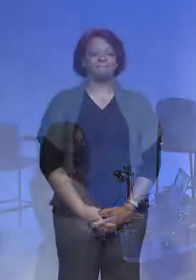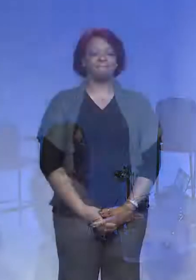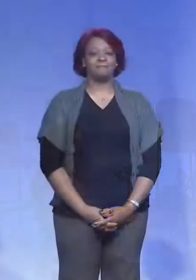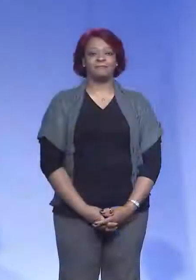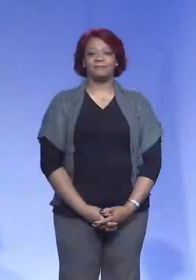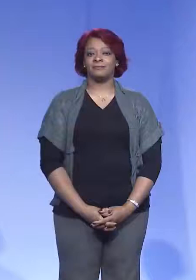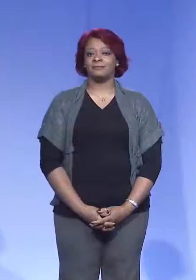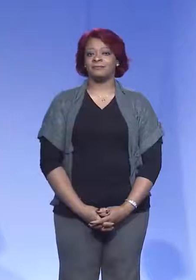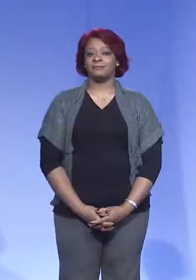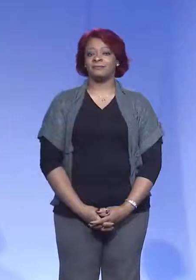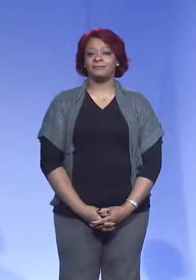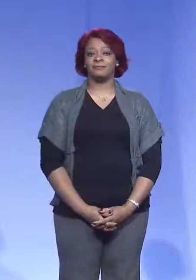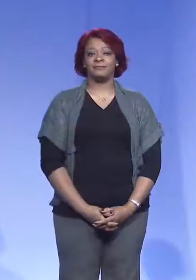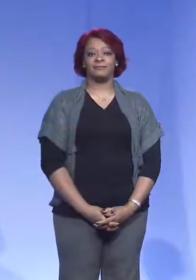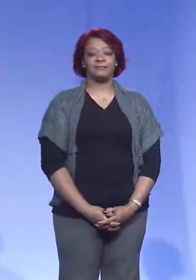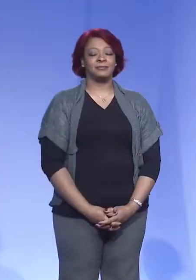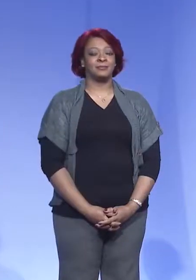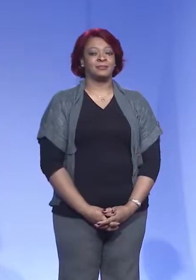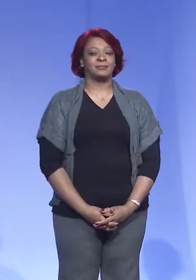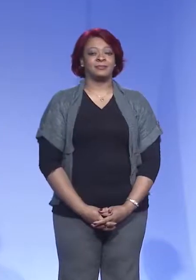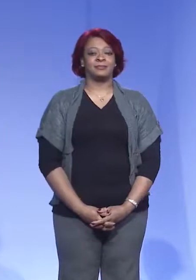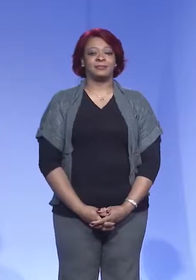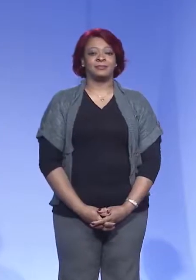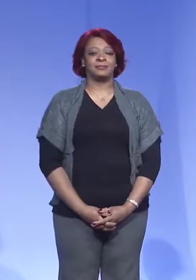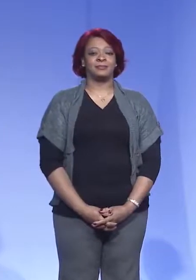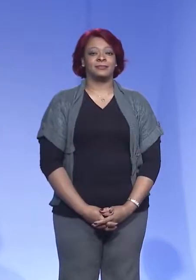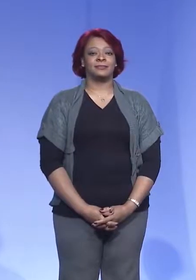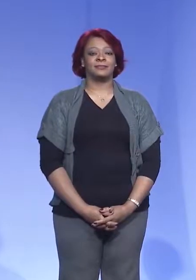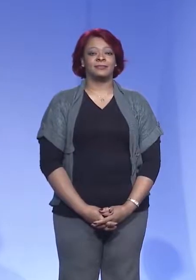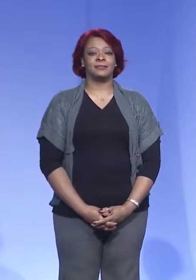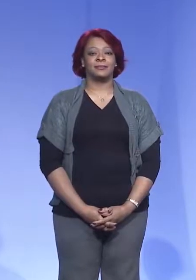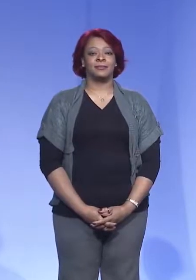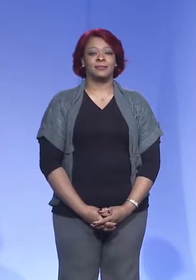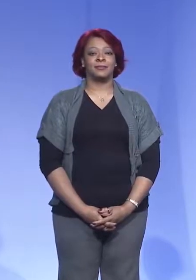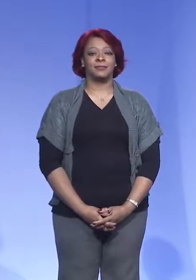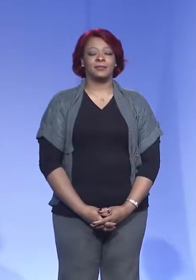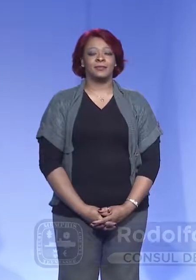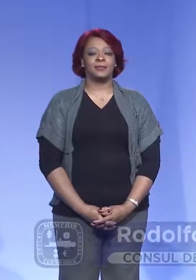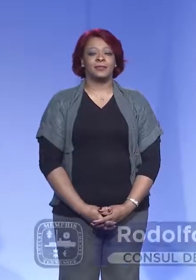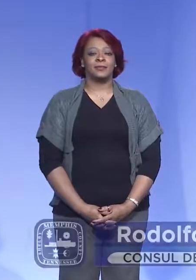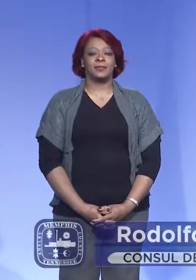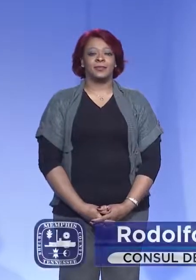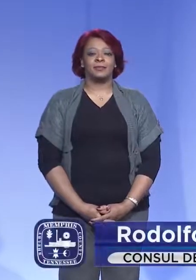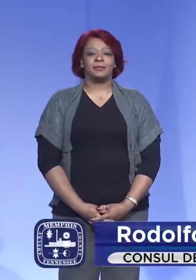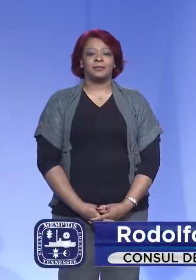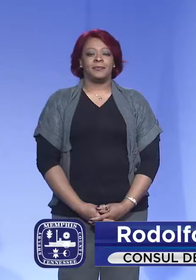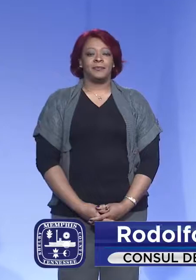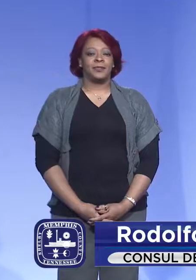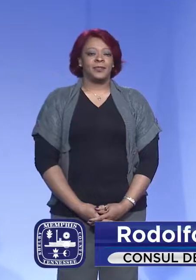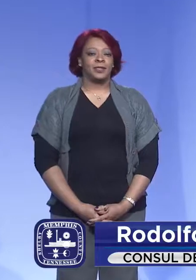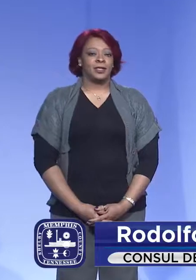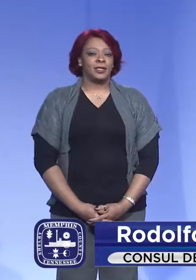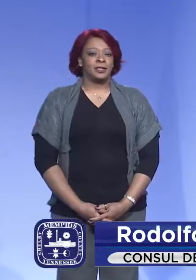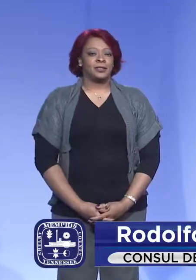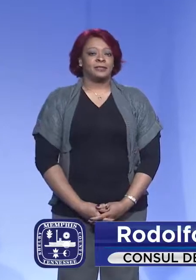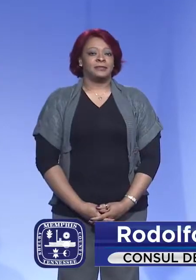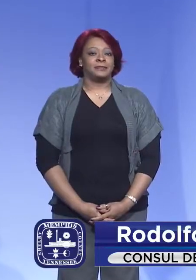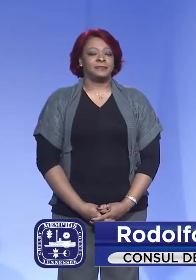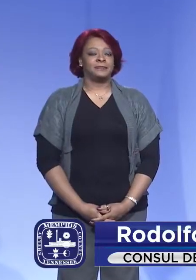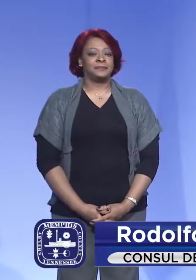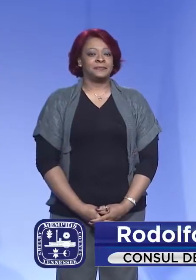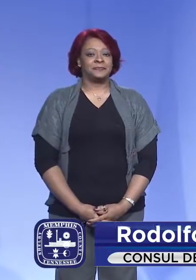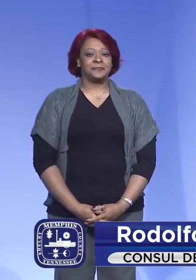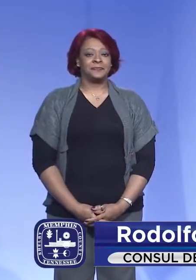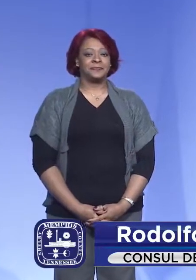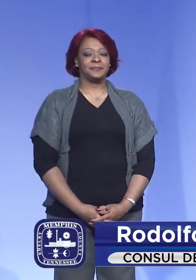Sí, muchas gracias. Perdón, no me quité esto. Queridos amigos, solamente quiero agradecerles a todos ustedes la oportunidad que me